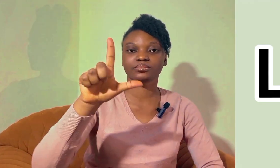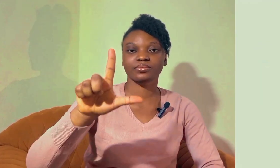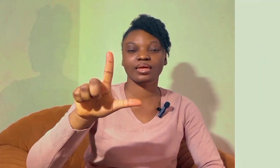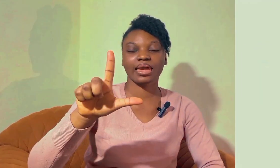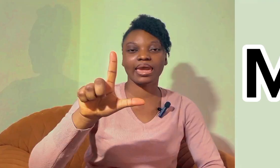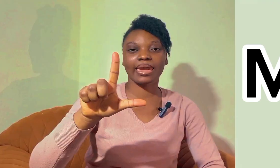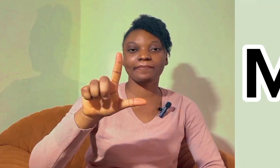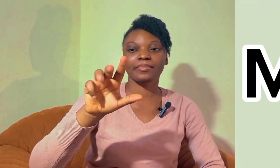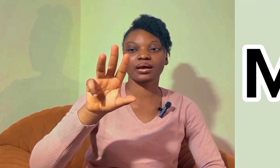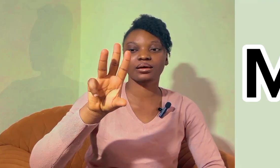M,